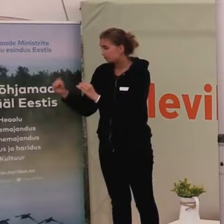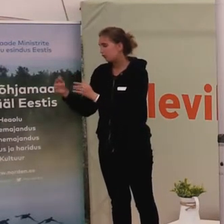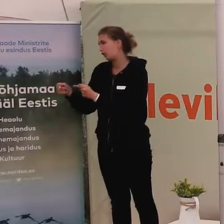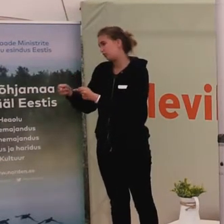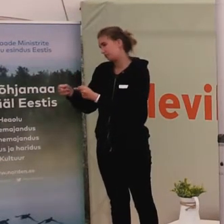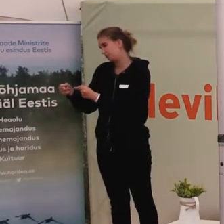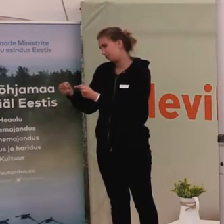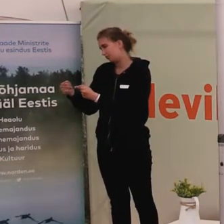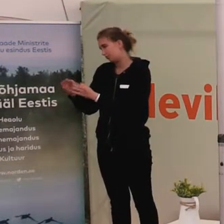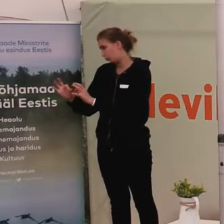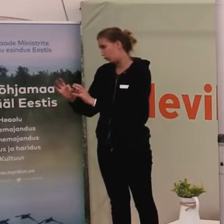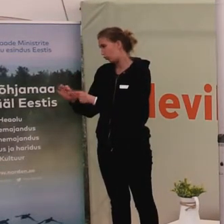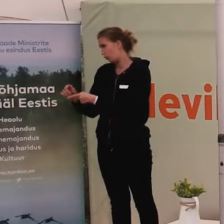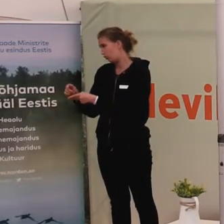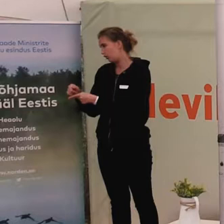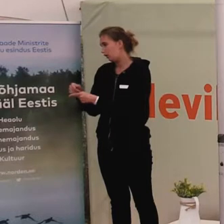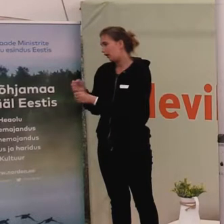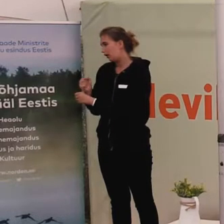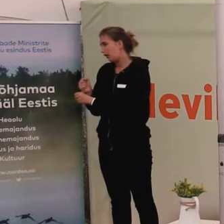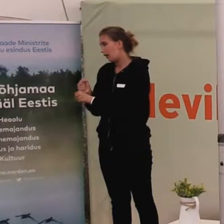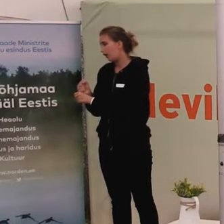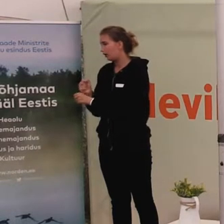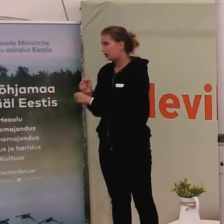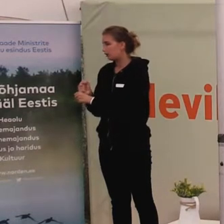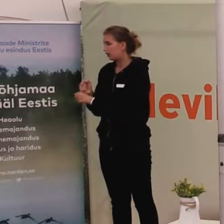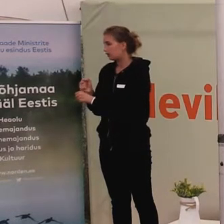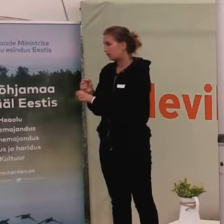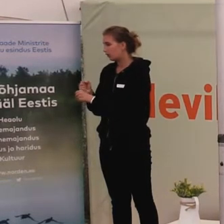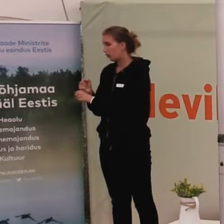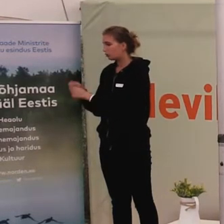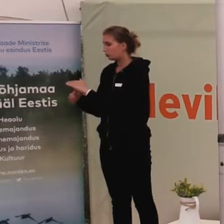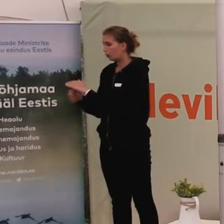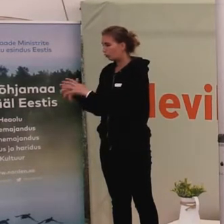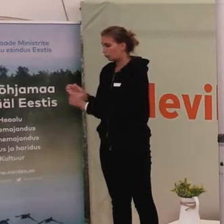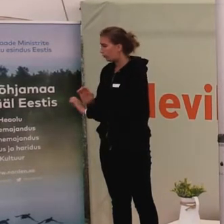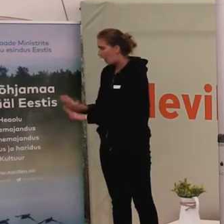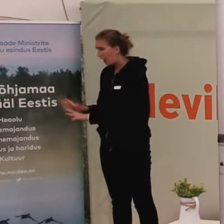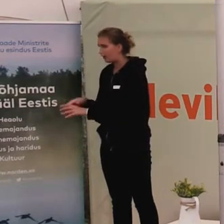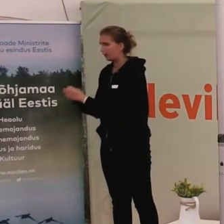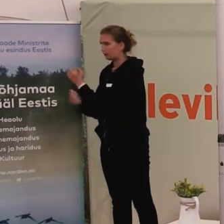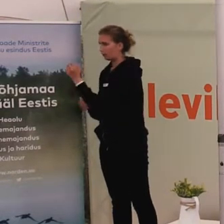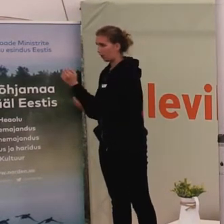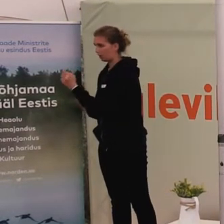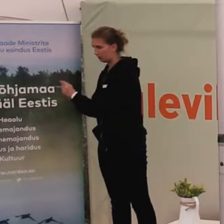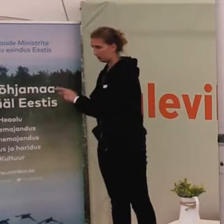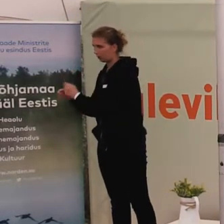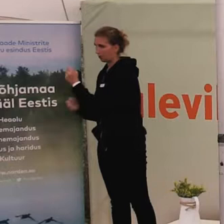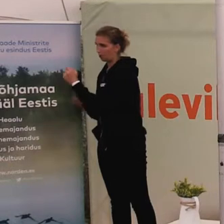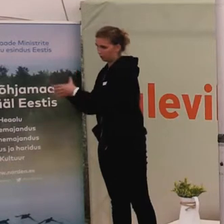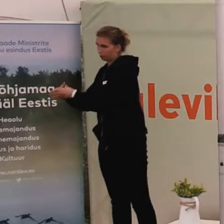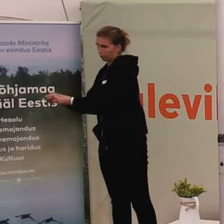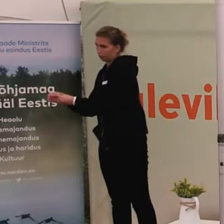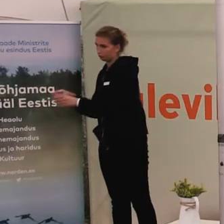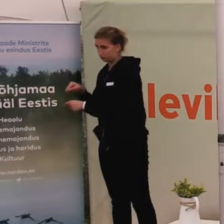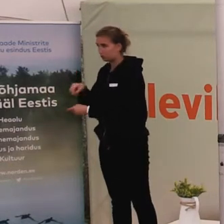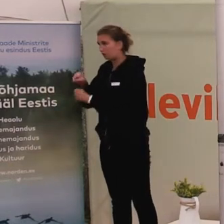then without raising unemployment and drastically increased poverty rate. Okay, we have a question,